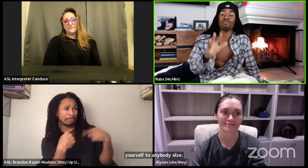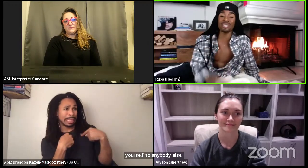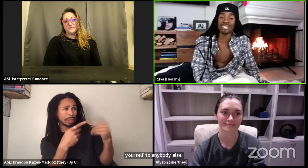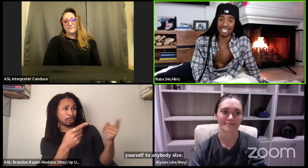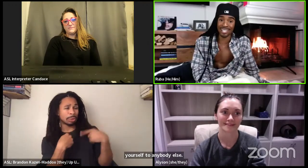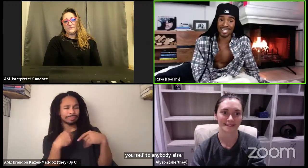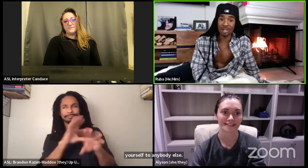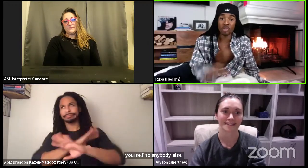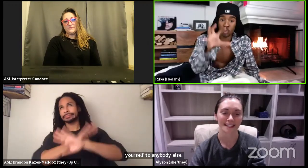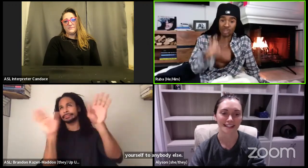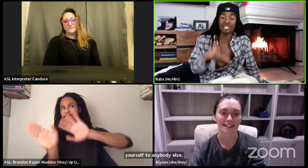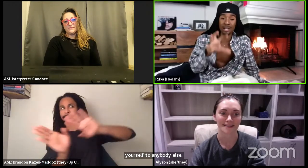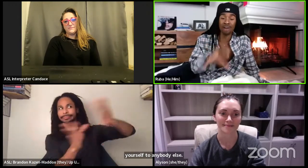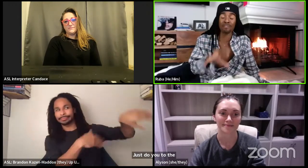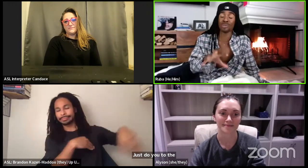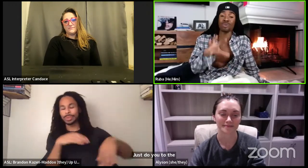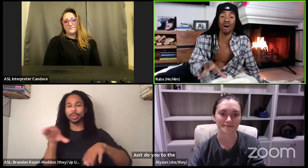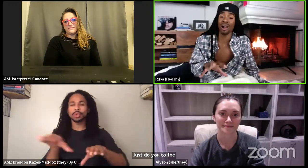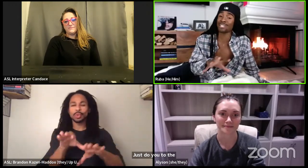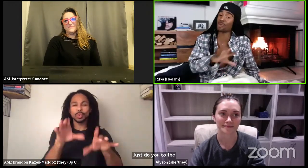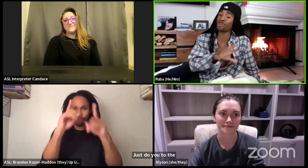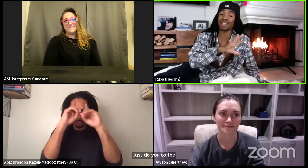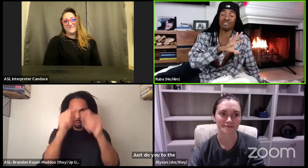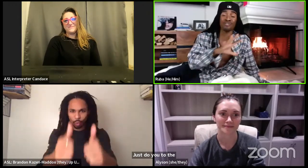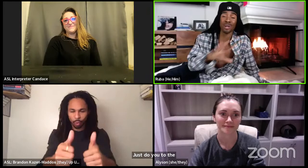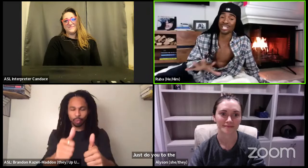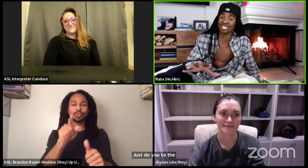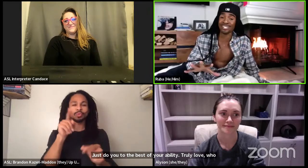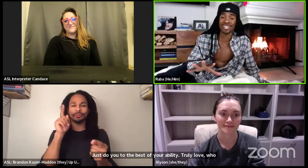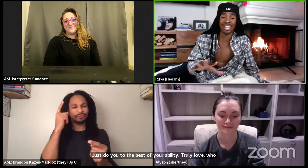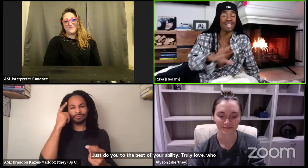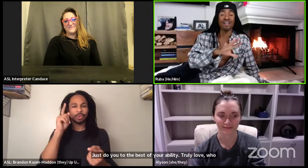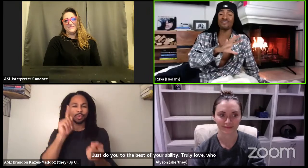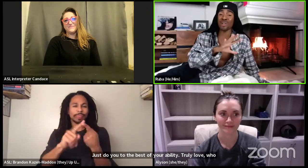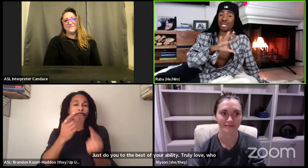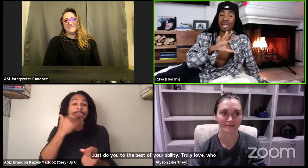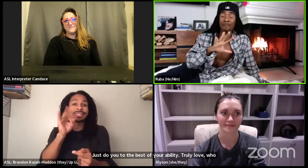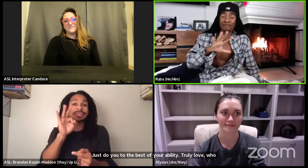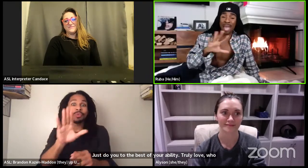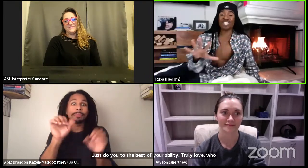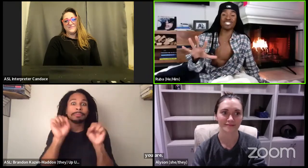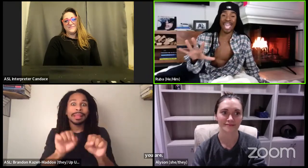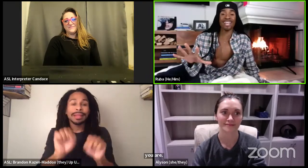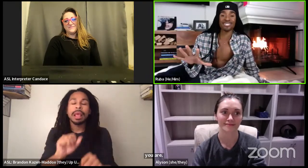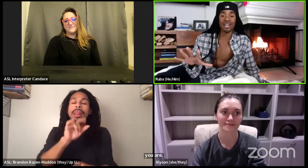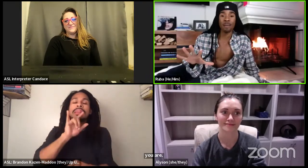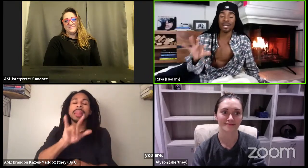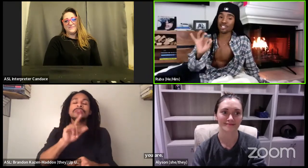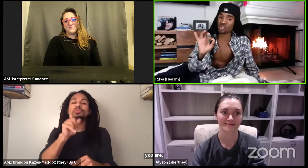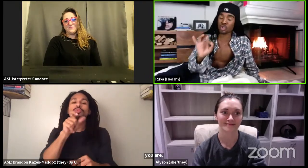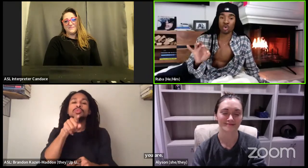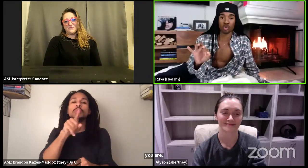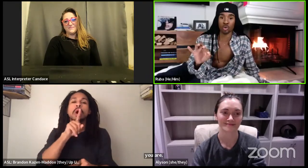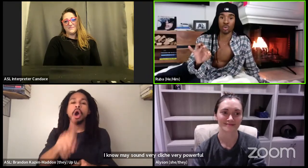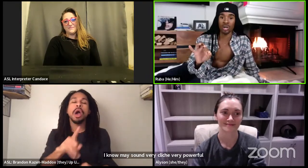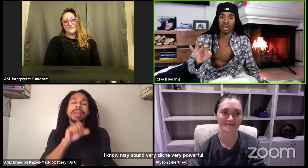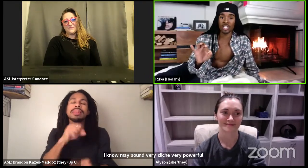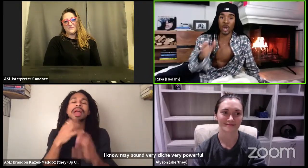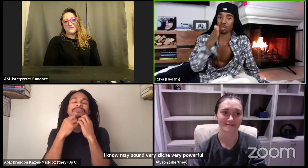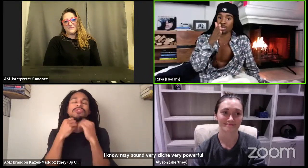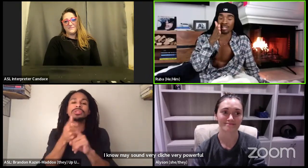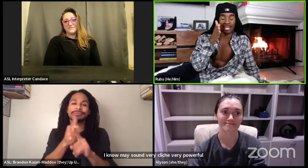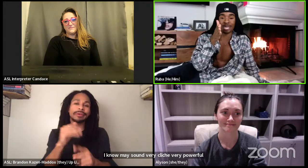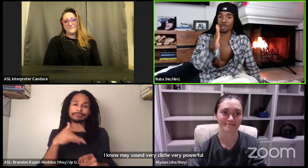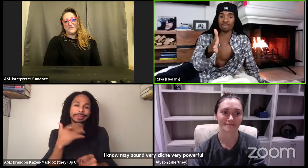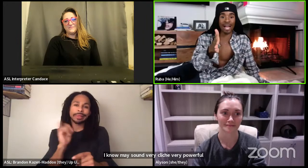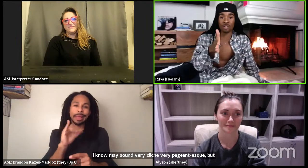your ability. Truly love who you are. I know it may sound very cliche, very pageant-esque, but it's so true. You